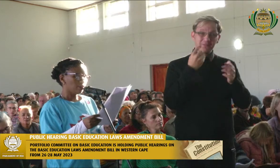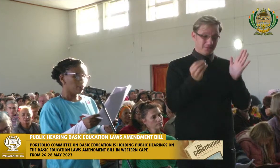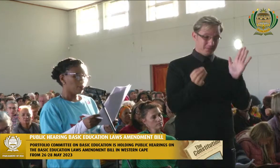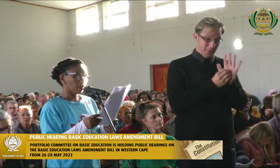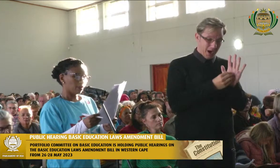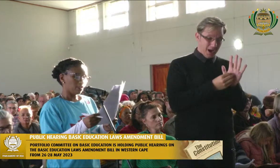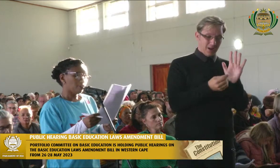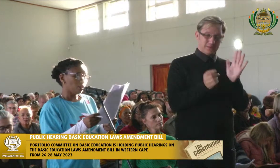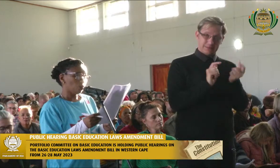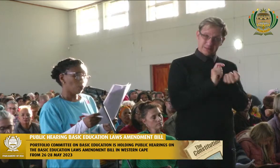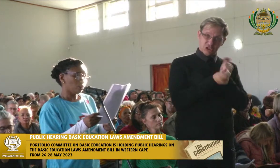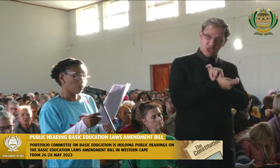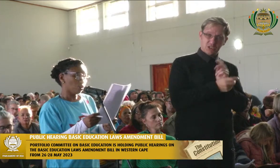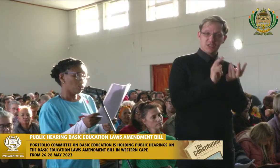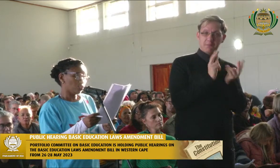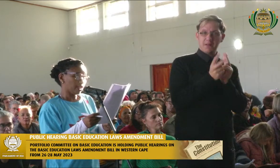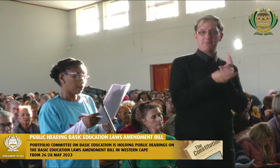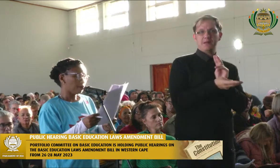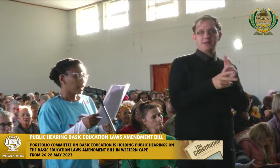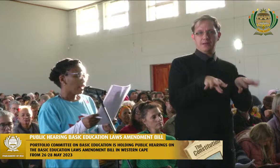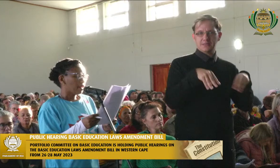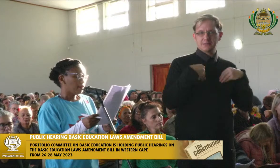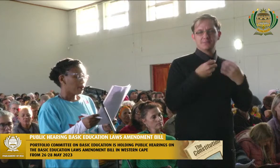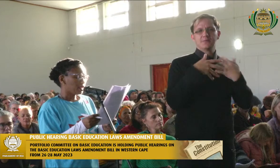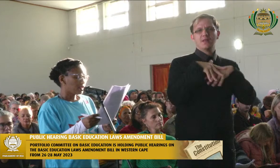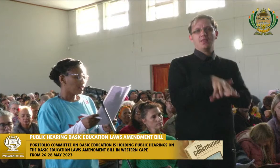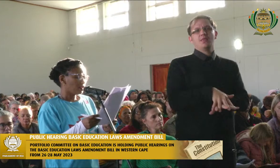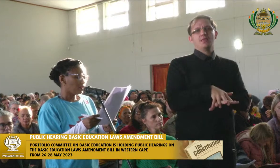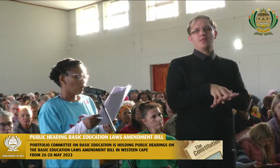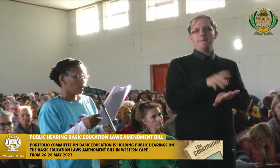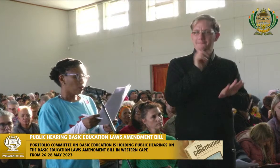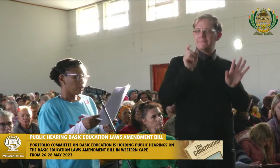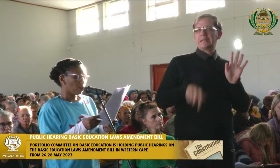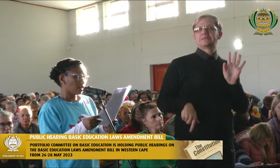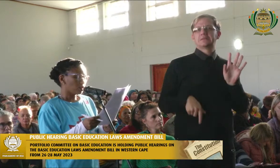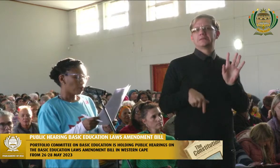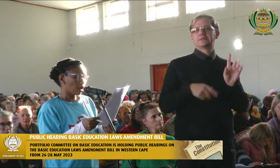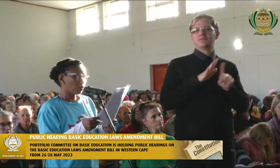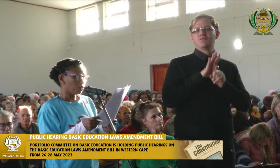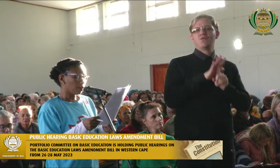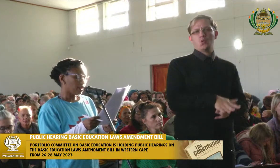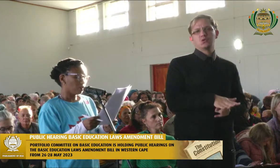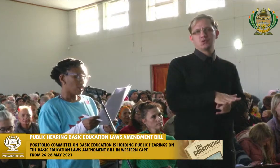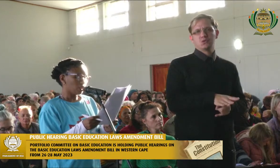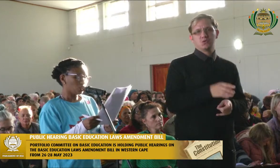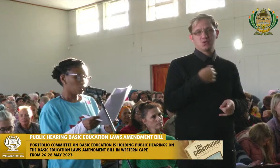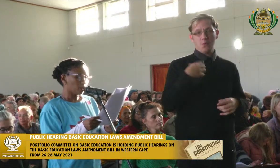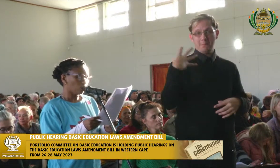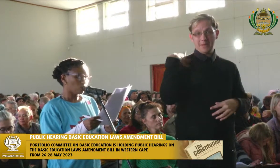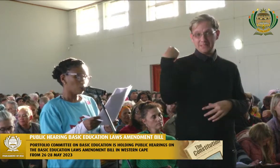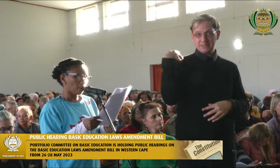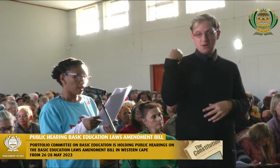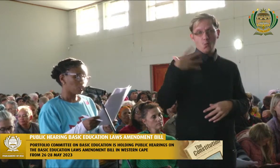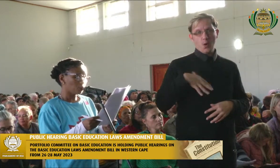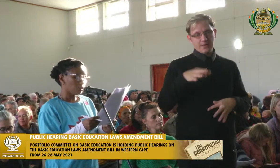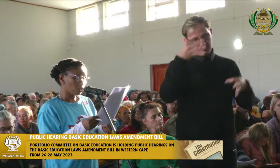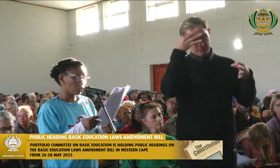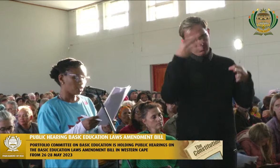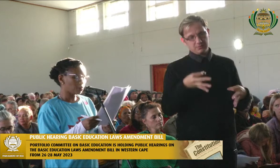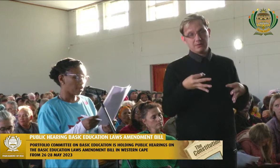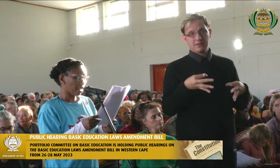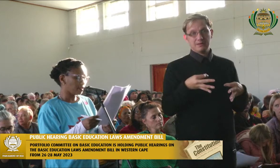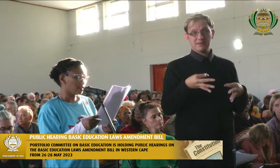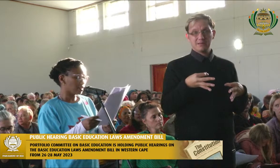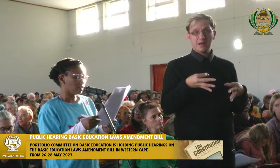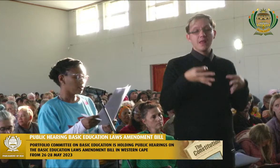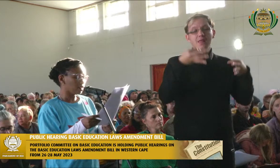because if they don't want to go to jail. The minister not only wants the power to make regulations, but also punish